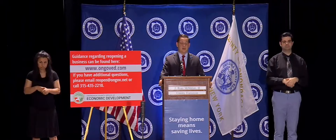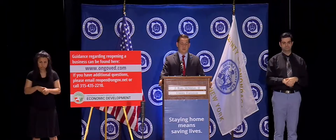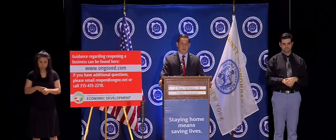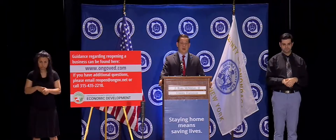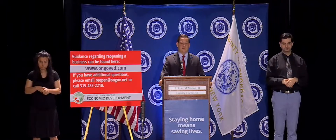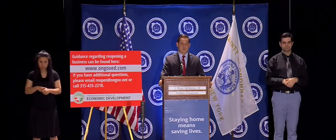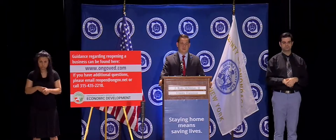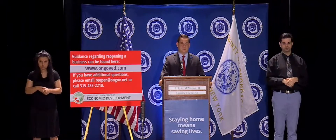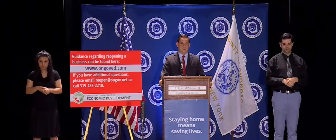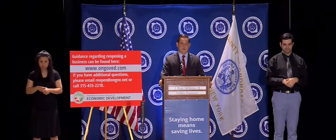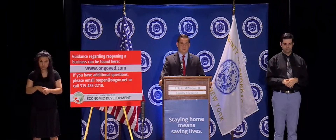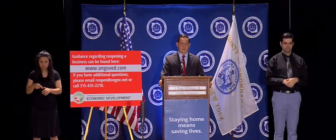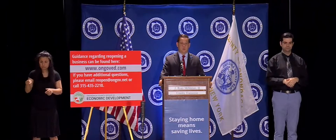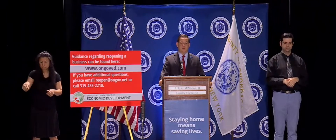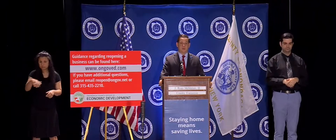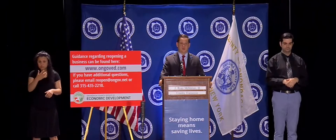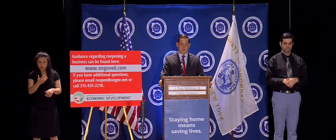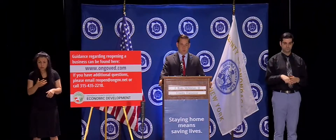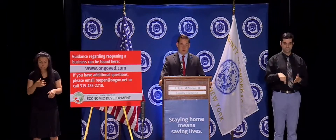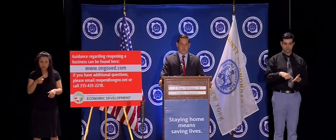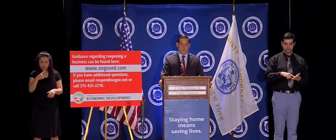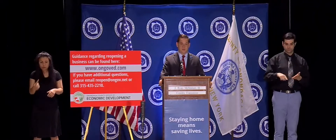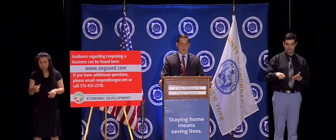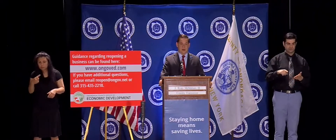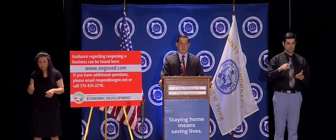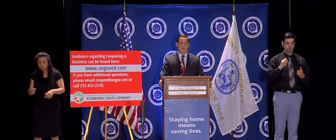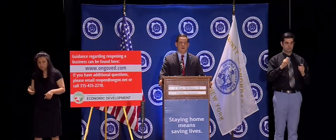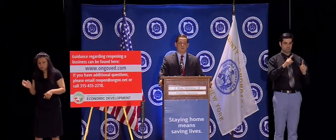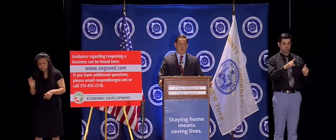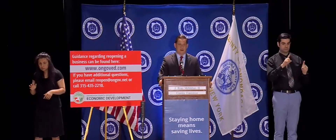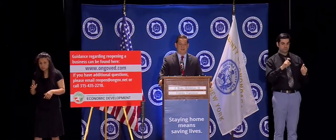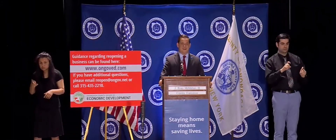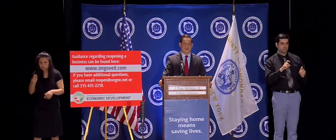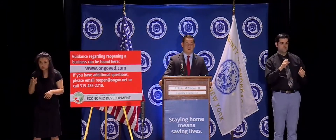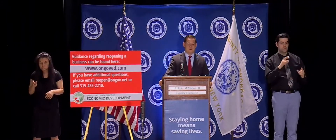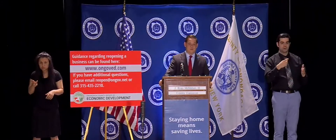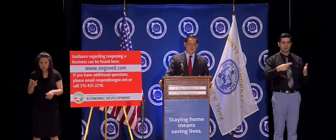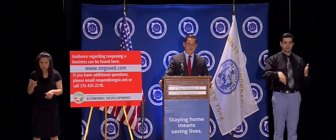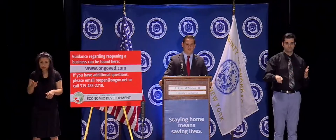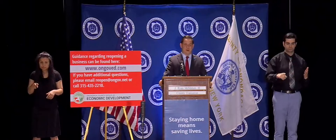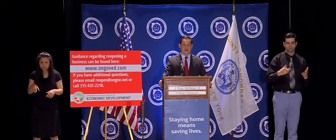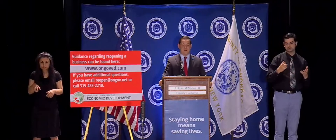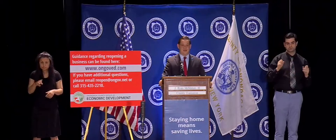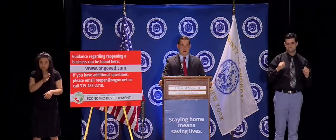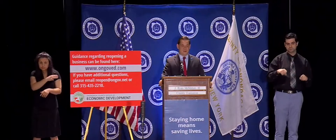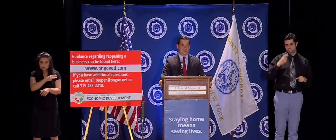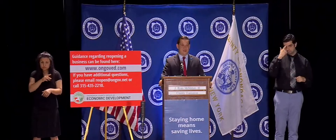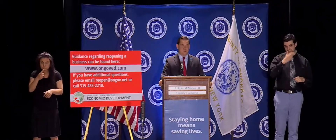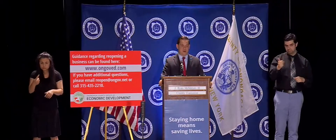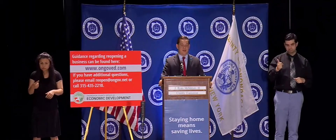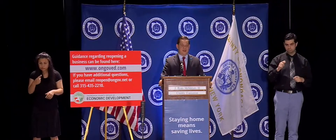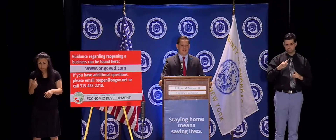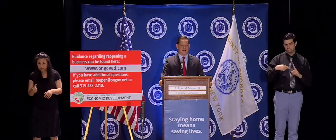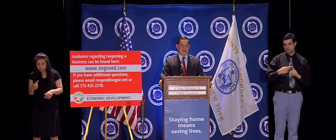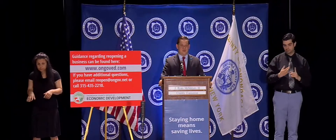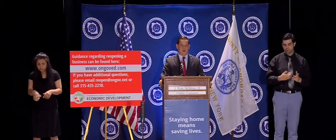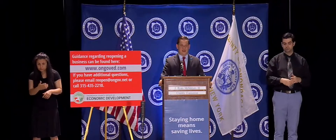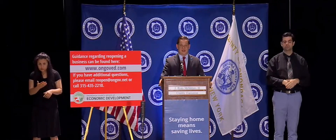you can do that. You may be the first person to do that, but there's pioneers in everything.